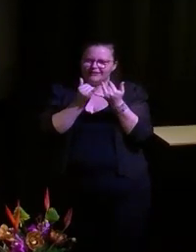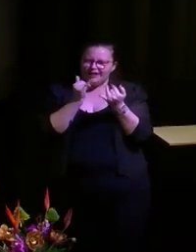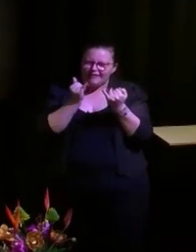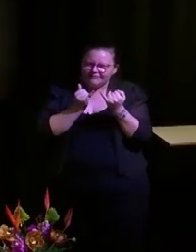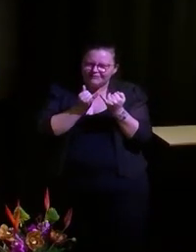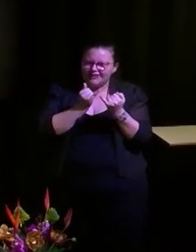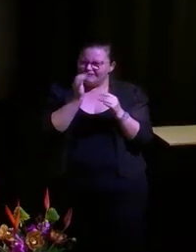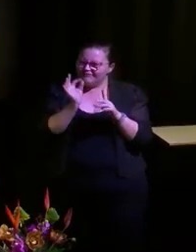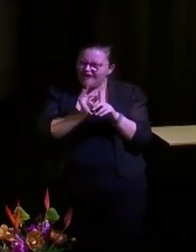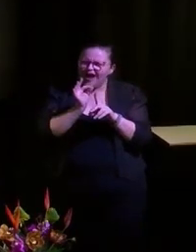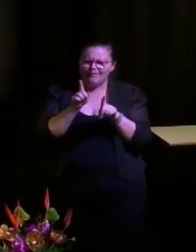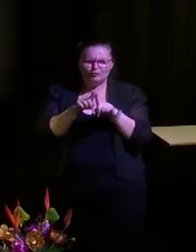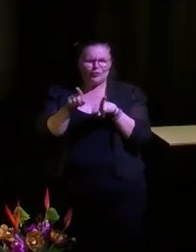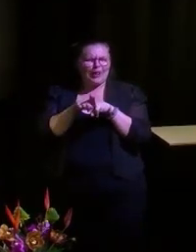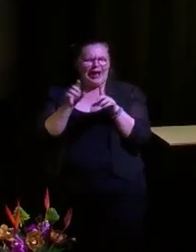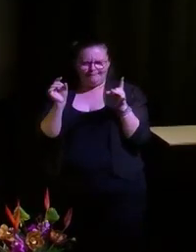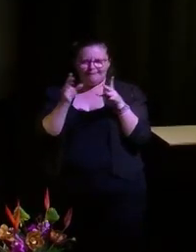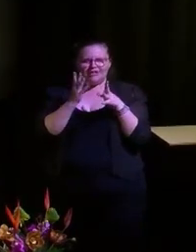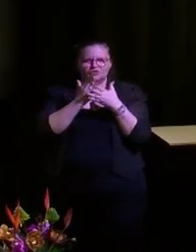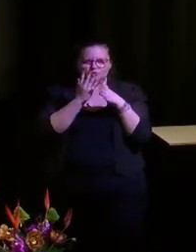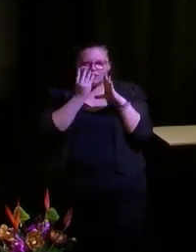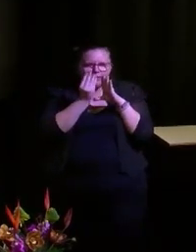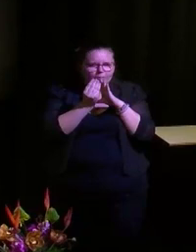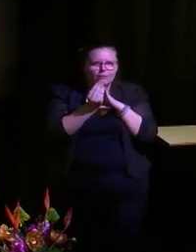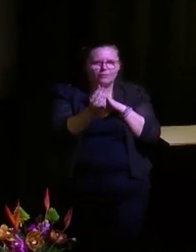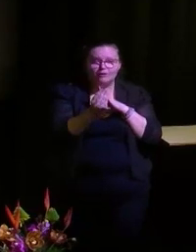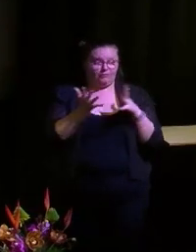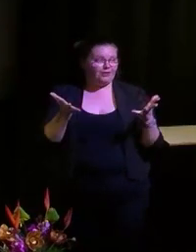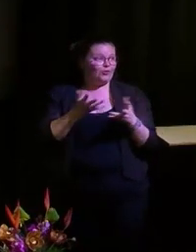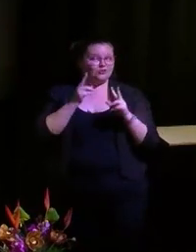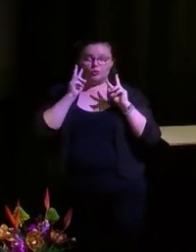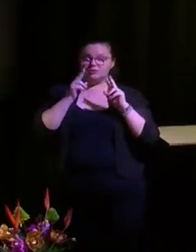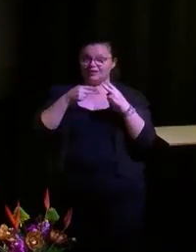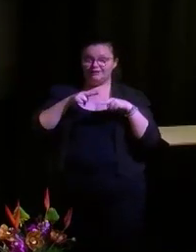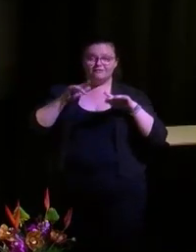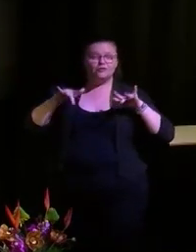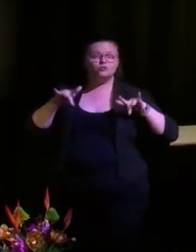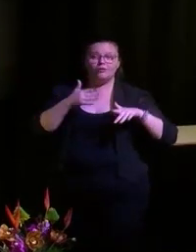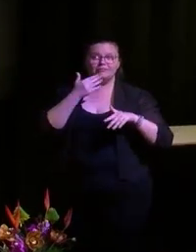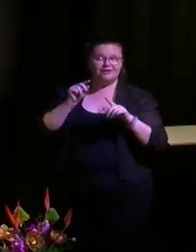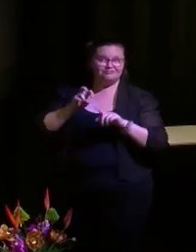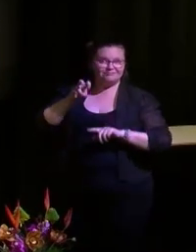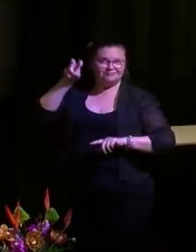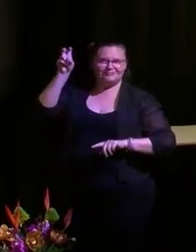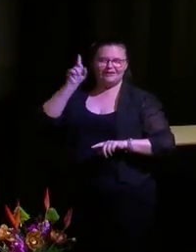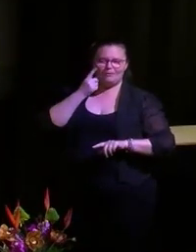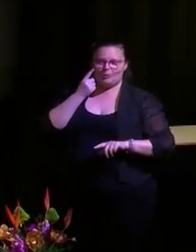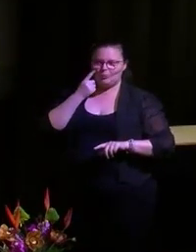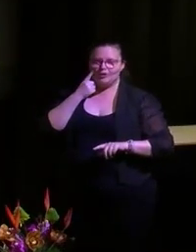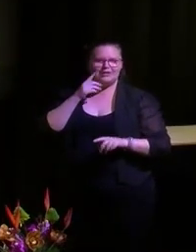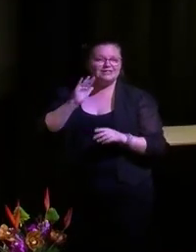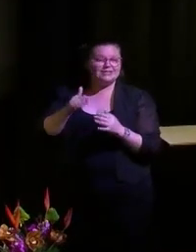of magical and pulling you in. So, yeah, I encourage everyone to see the show if you haven't already. Yes, yeah. Open till 8 p.m.